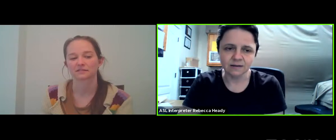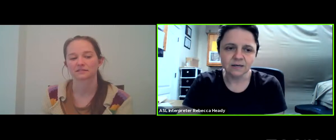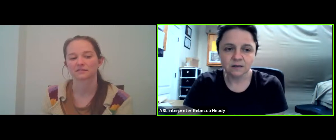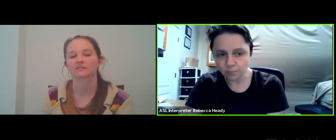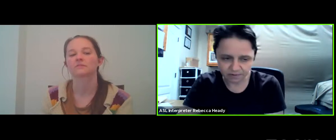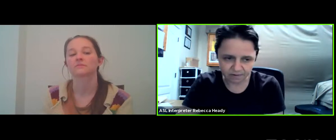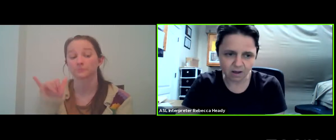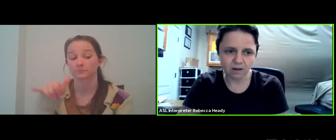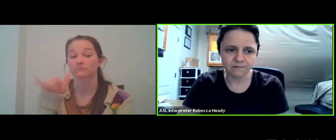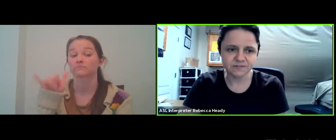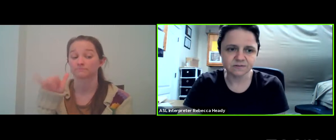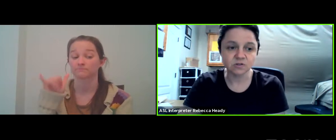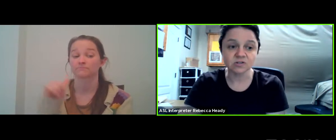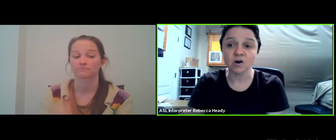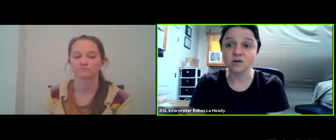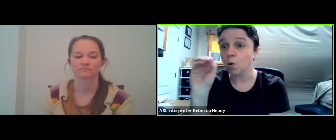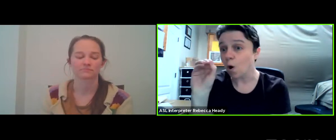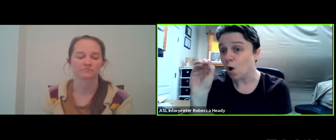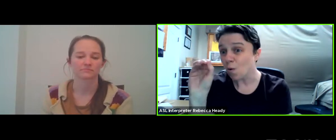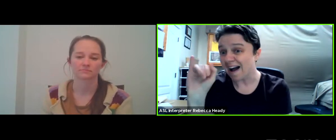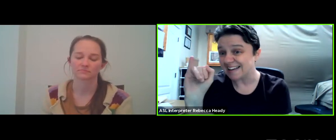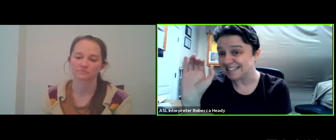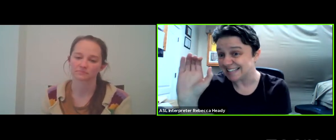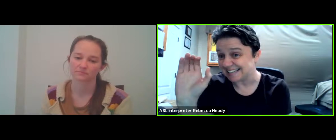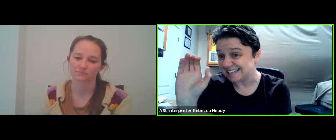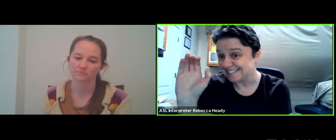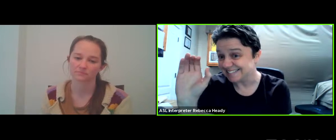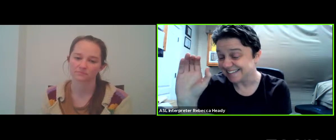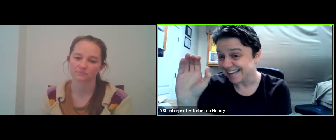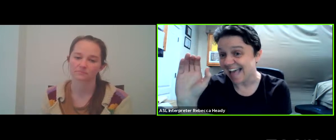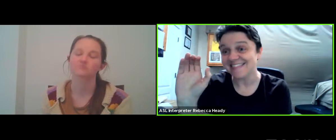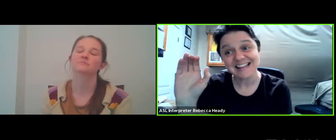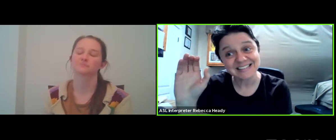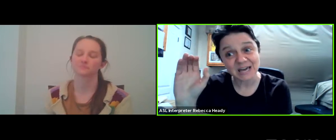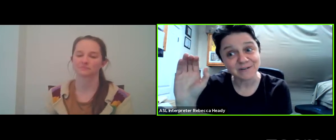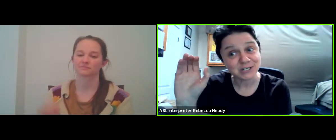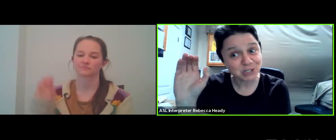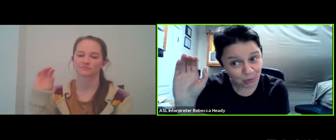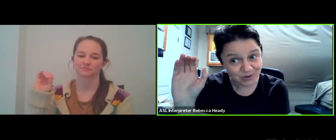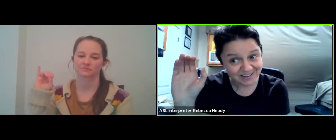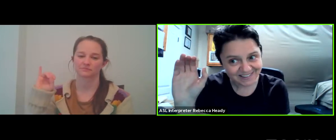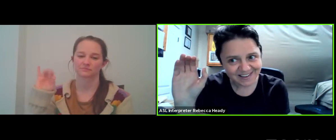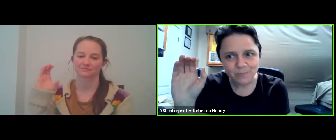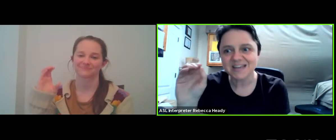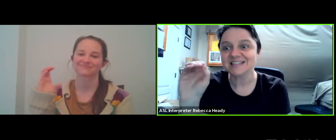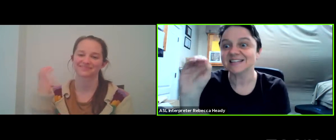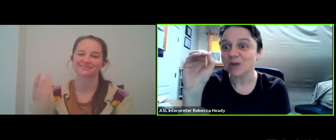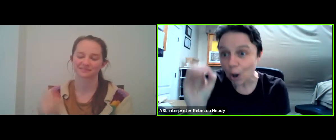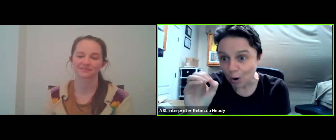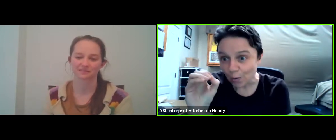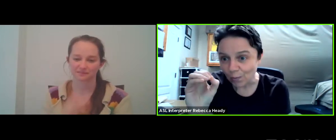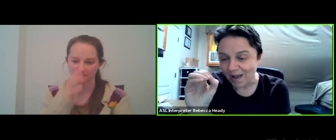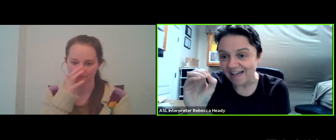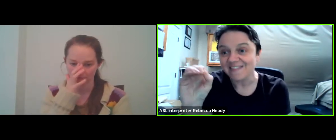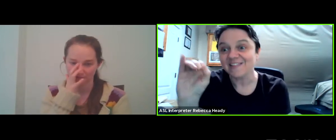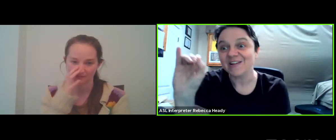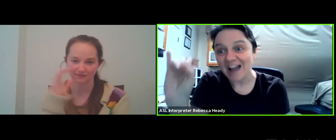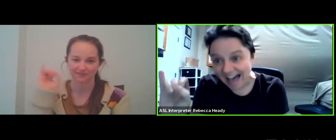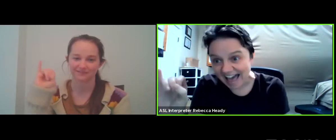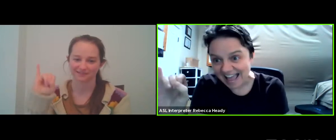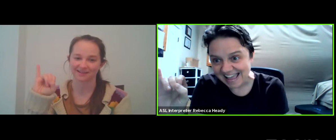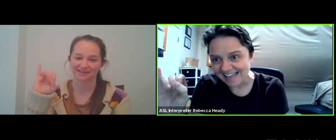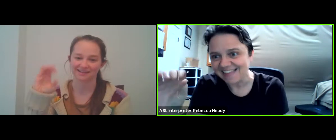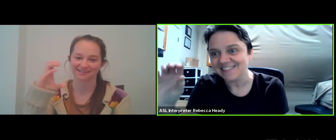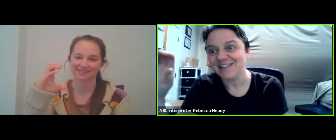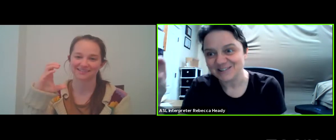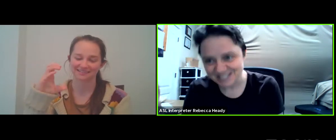that sign. Couple of just, there's also OIC, and that's kind of a joke because it's O and then the